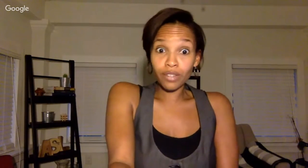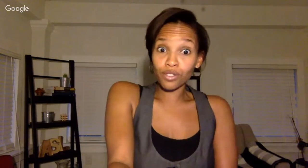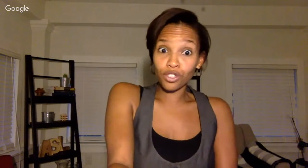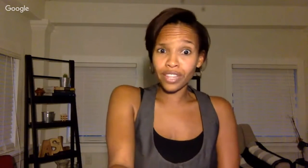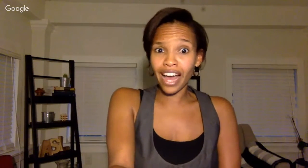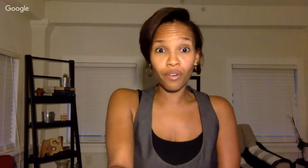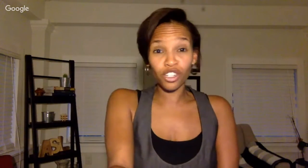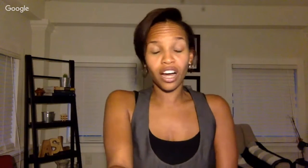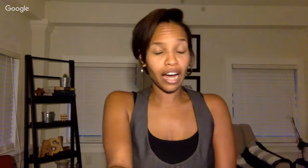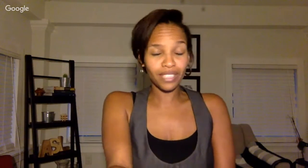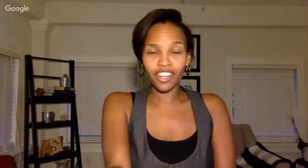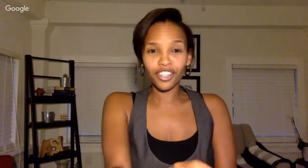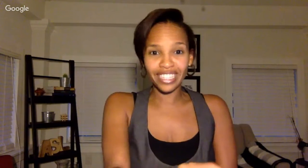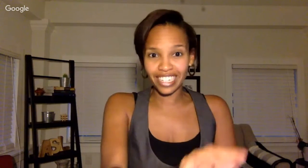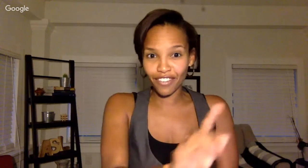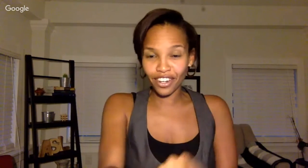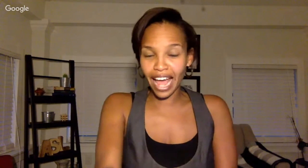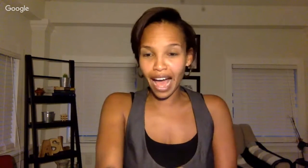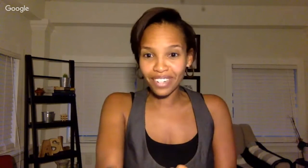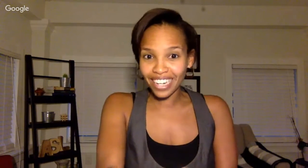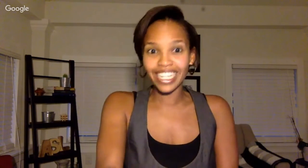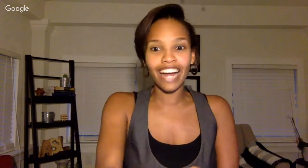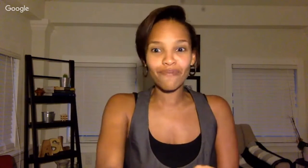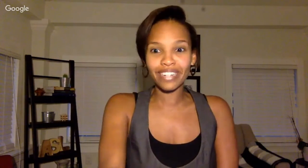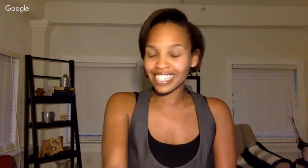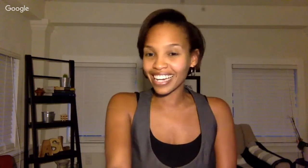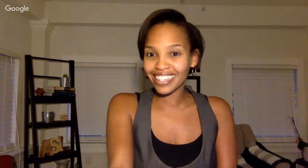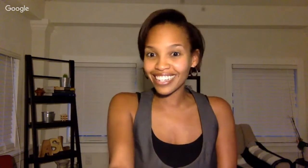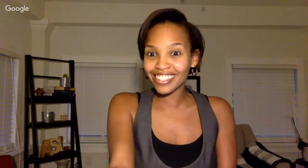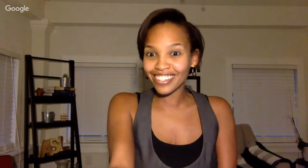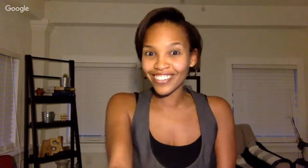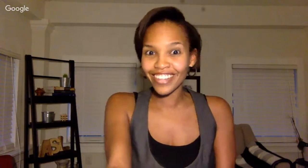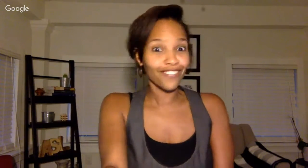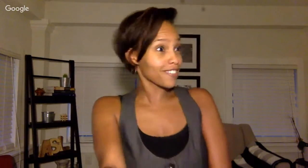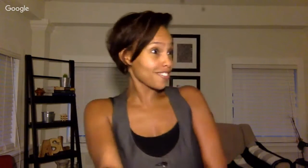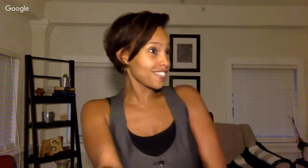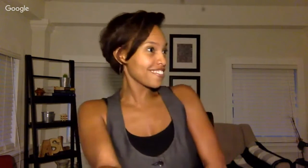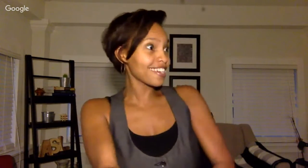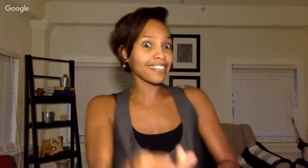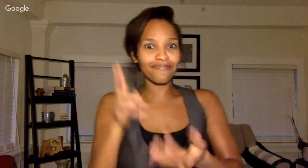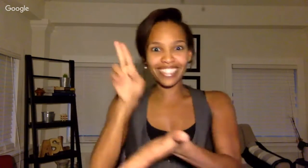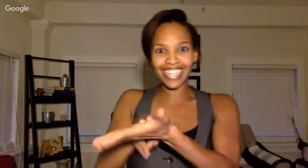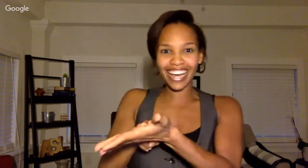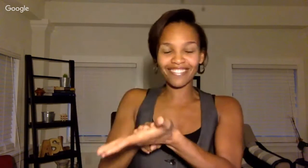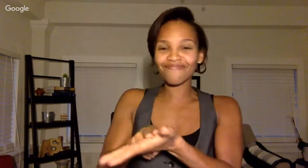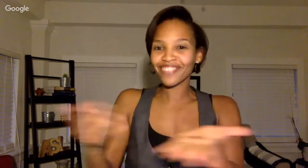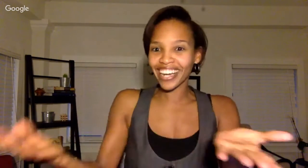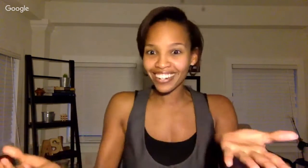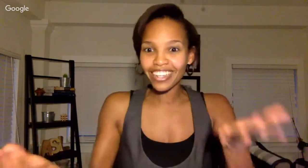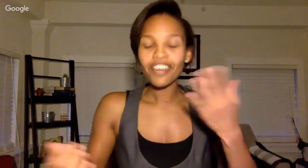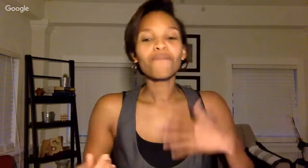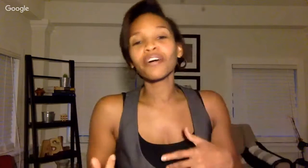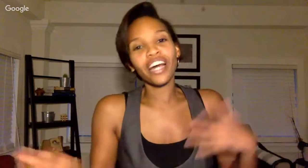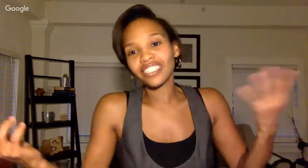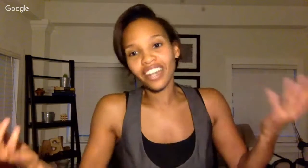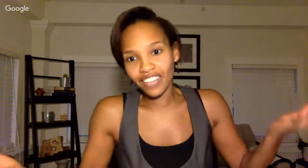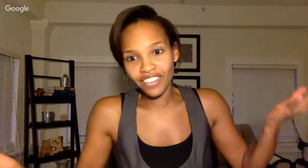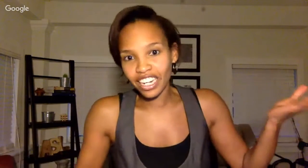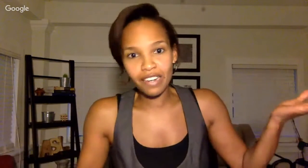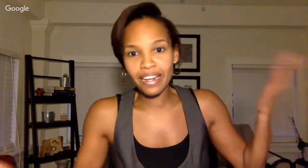supposed to do with that? Which I'm telling you that's never gonna happen because everybody's signed things their whole life. What am I supposed to do with this? sign, right? But that's not even going to be